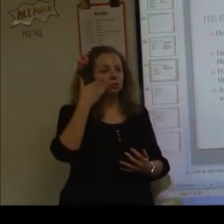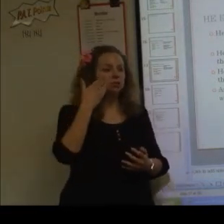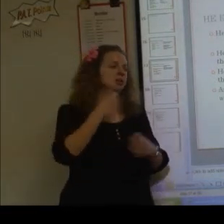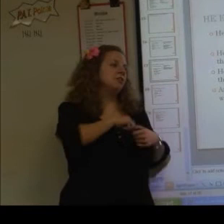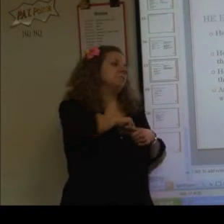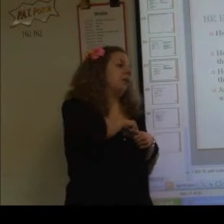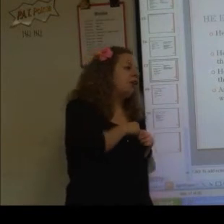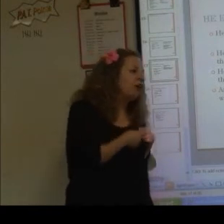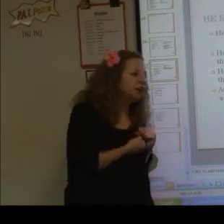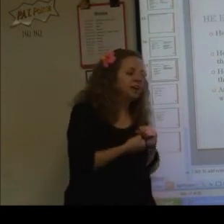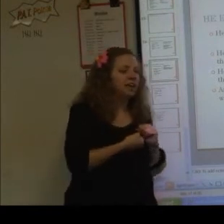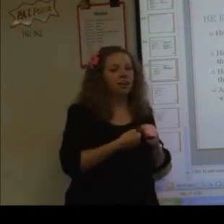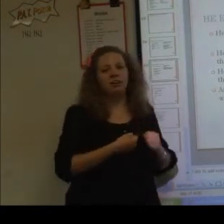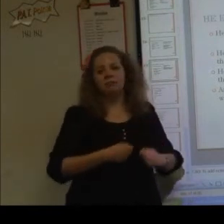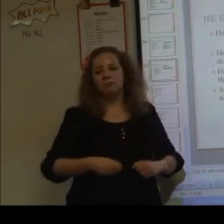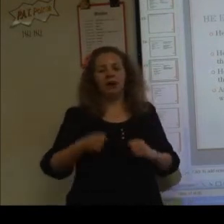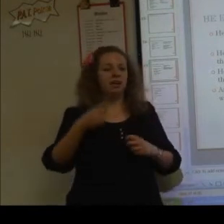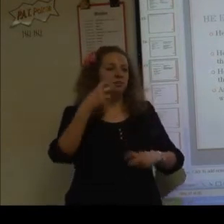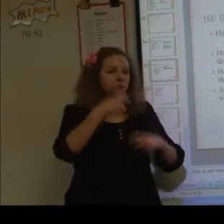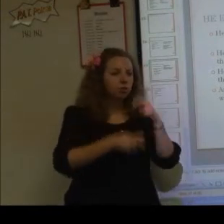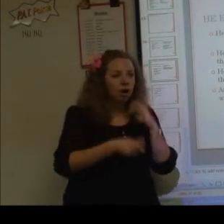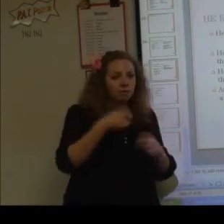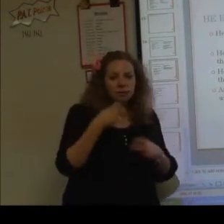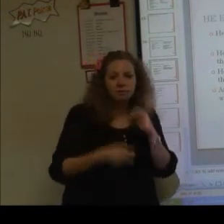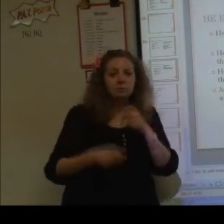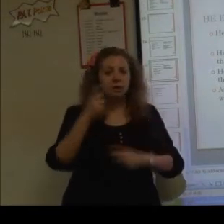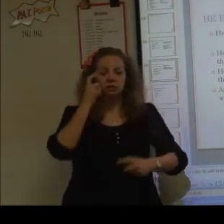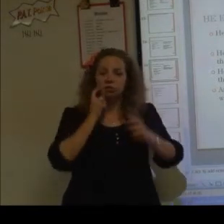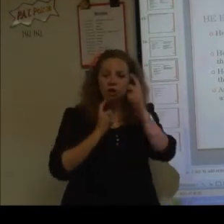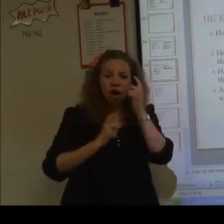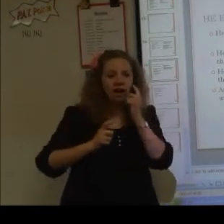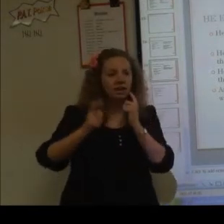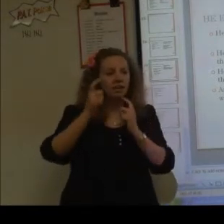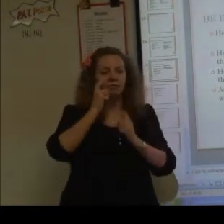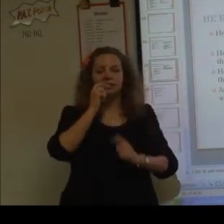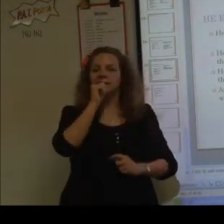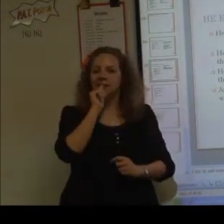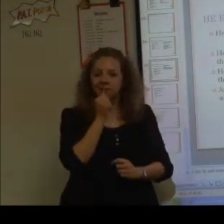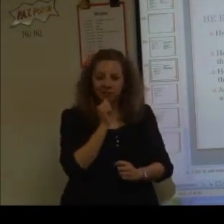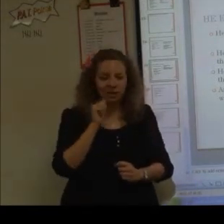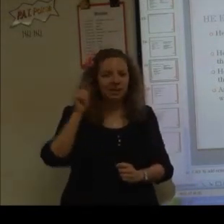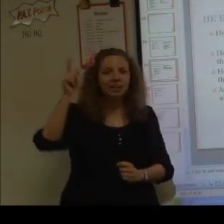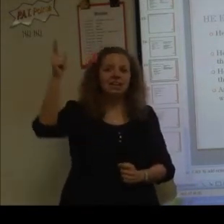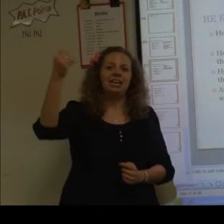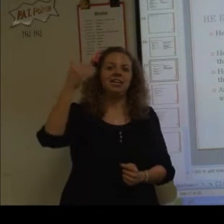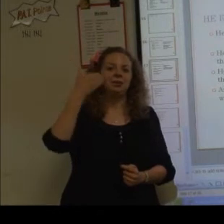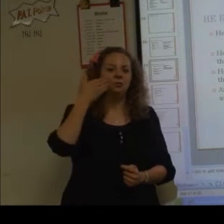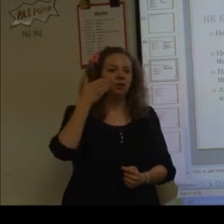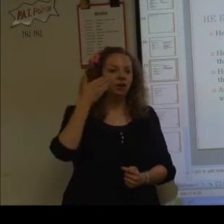knows. My heartache, my problems, my crying, my suffering. He knows it all.